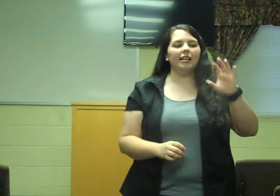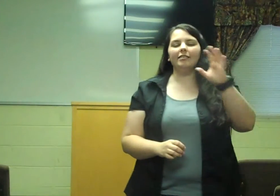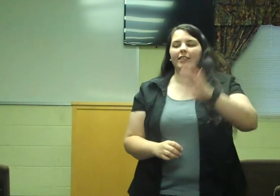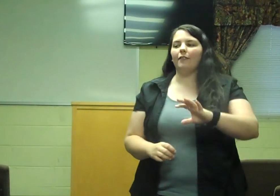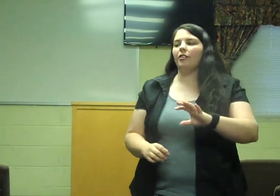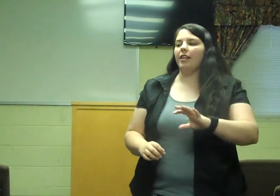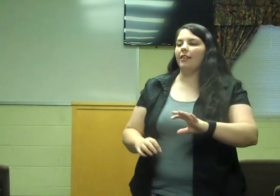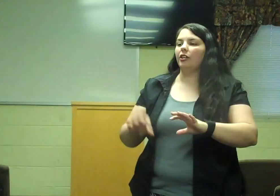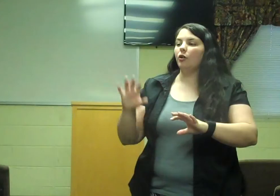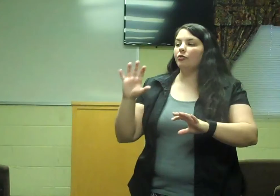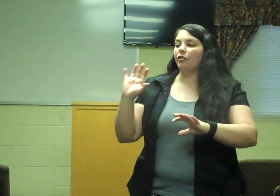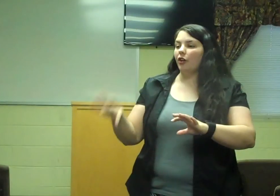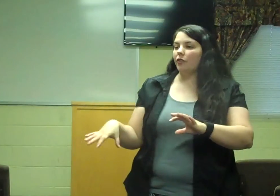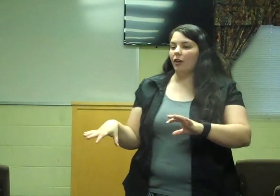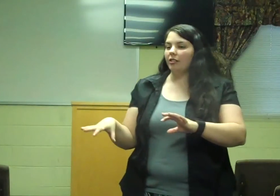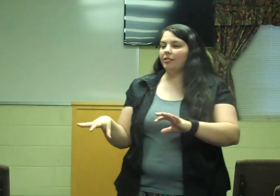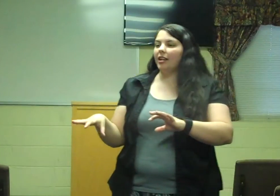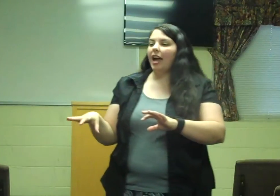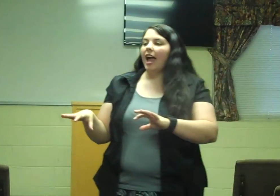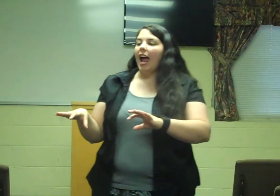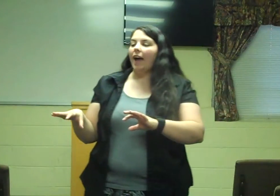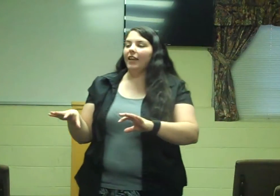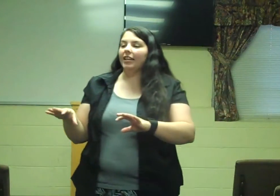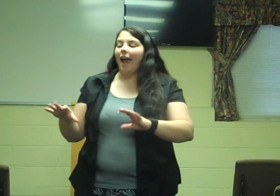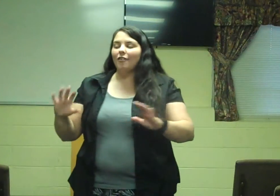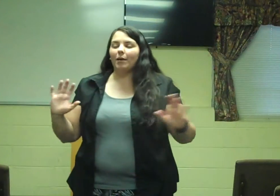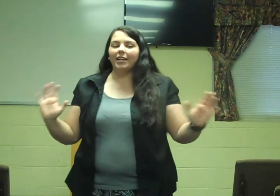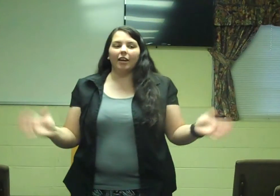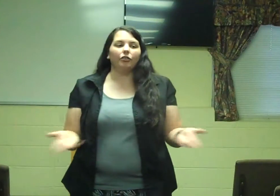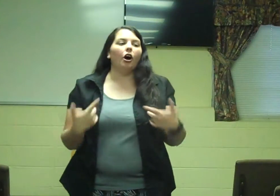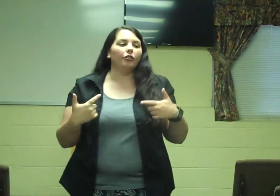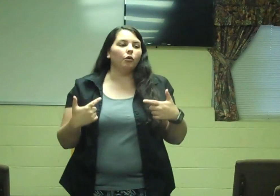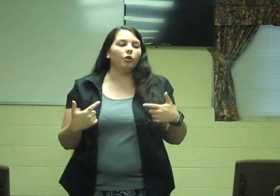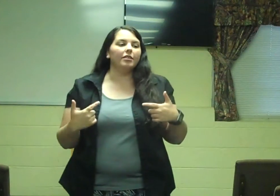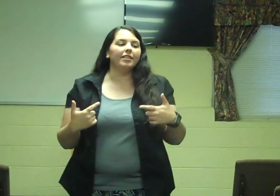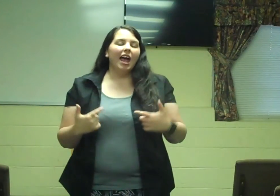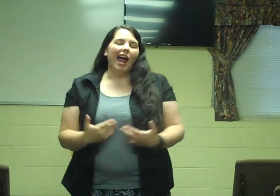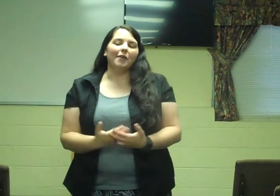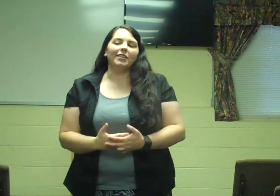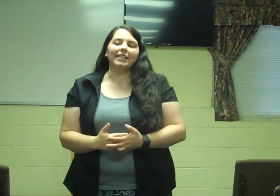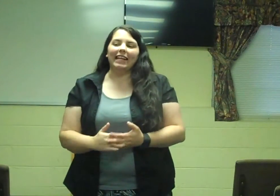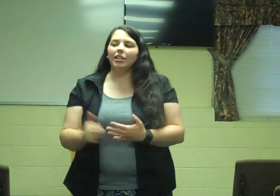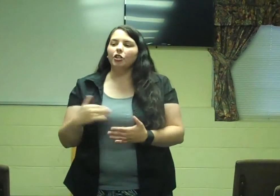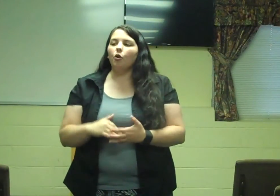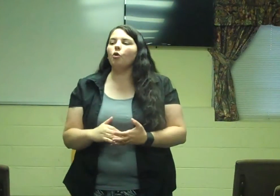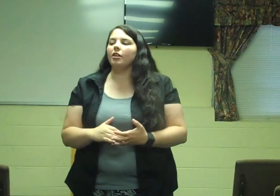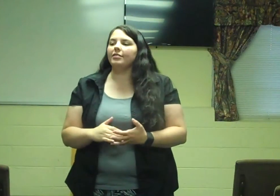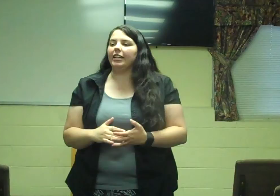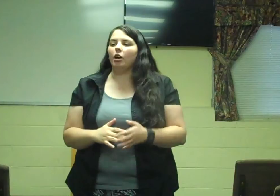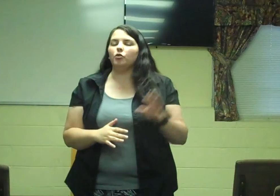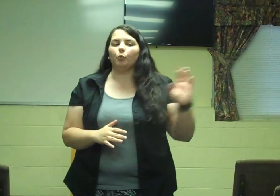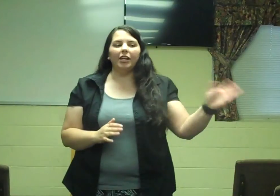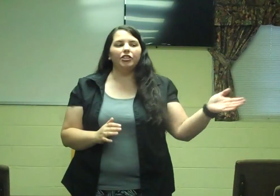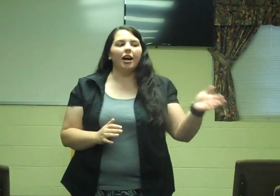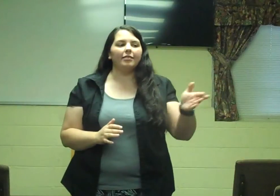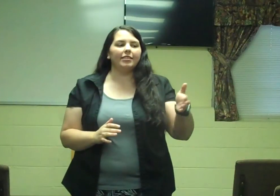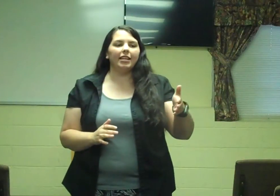teens, the second verse, and then the adults, the third verse. And then everybody together on the chorus. And then at the end of the chorus, it goes, we shall